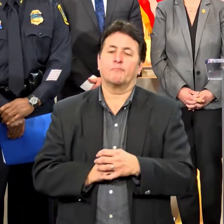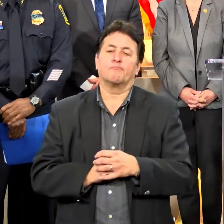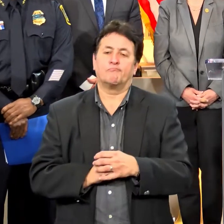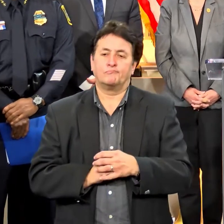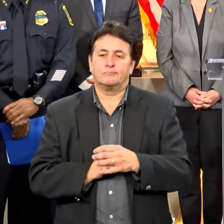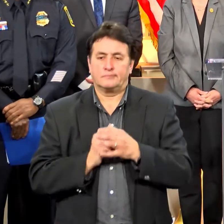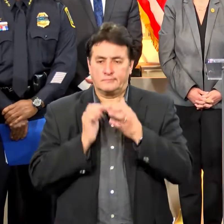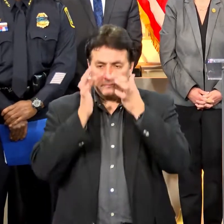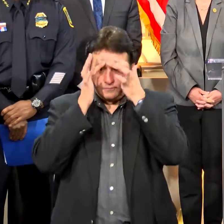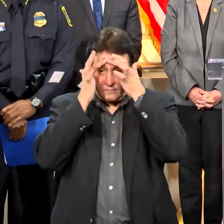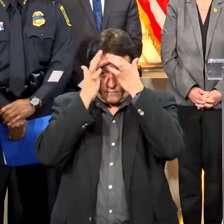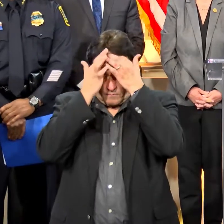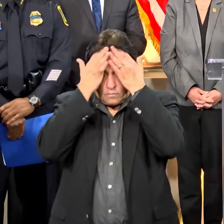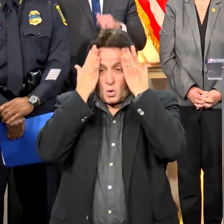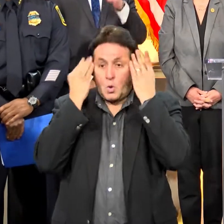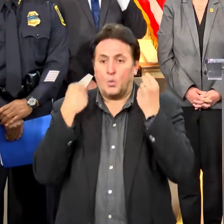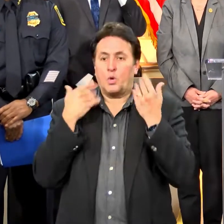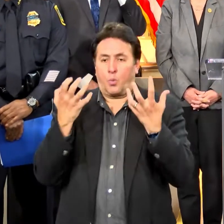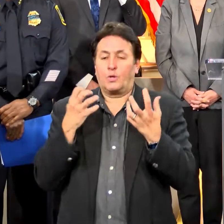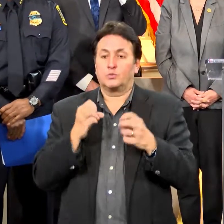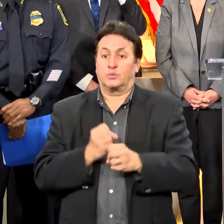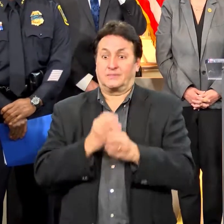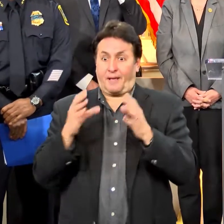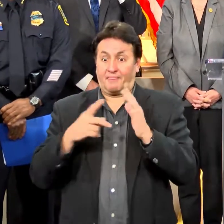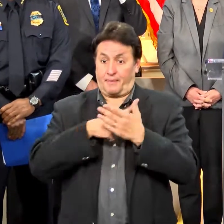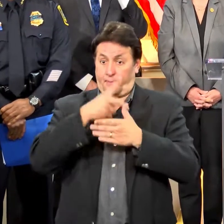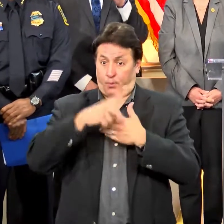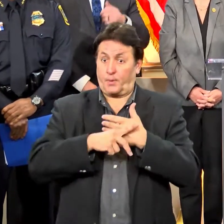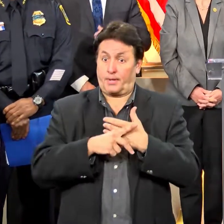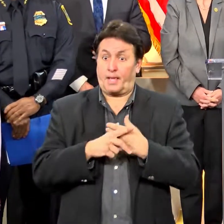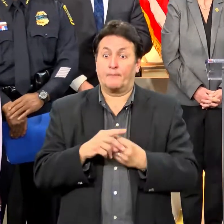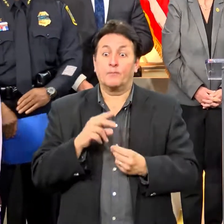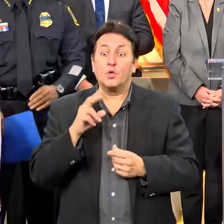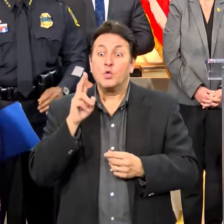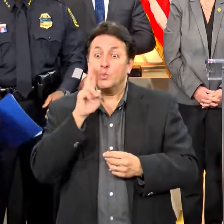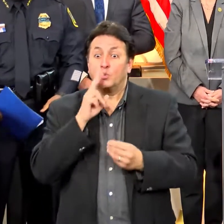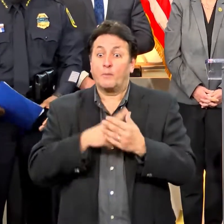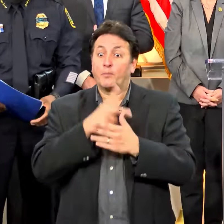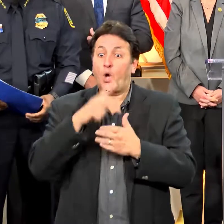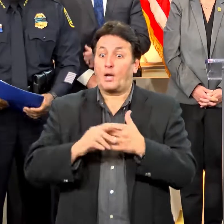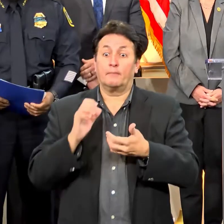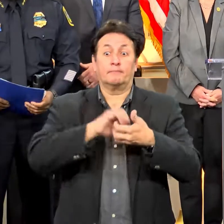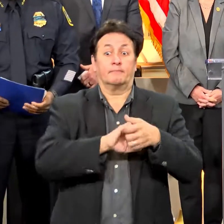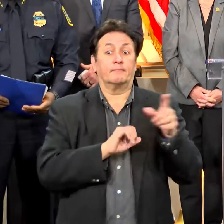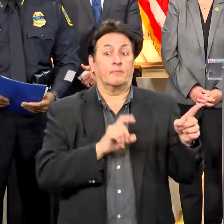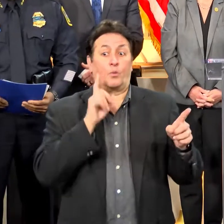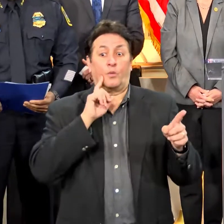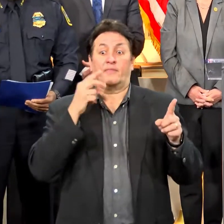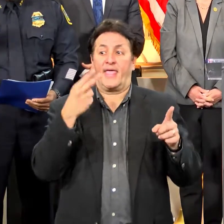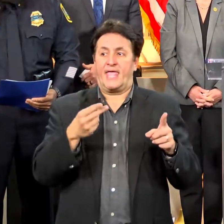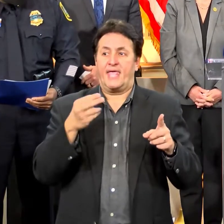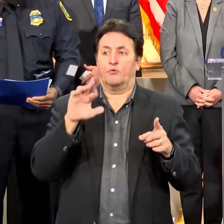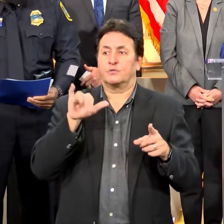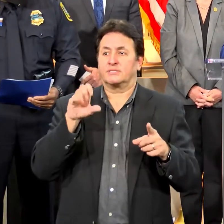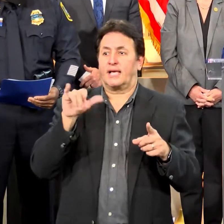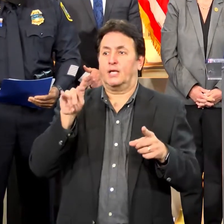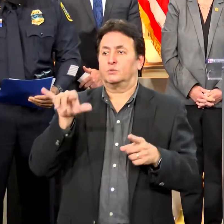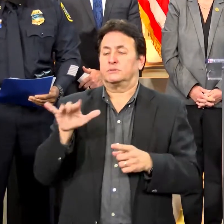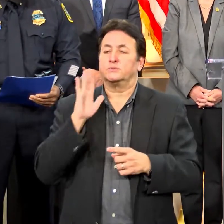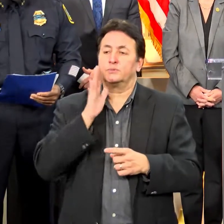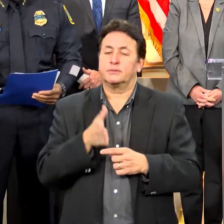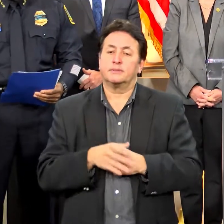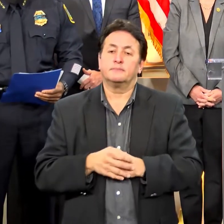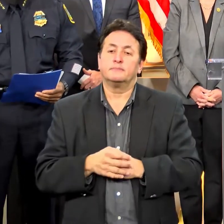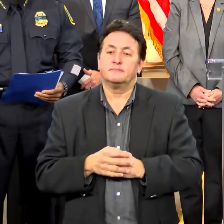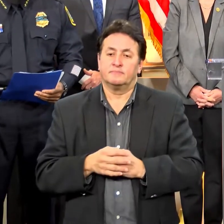footprint, the Houston Health Department will collaborate with Harris County to implement these interventions and partners with